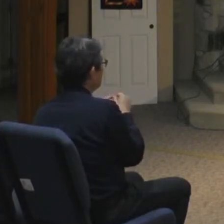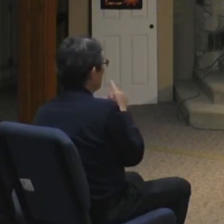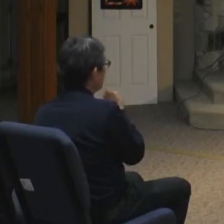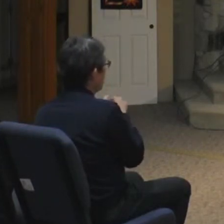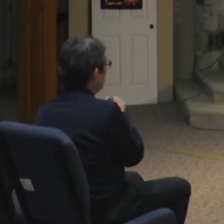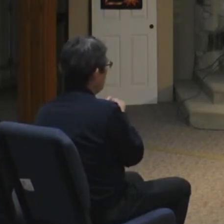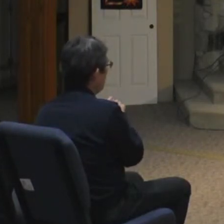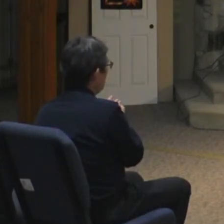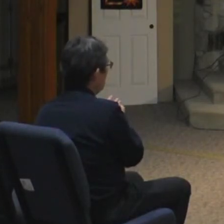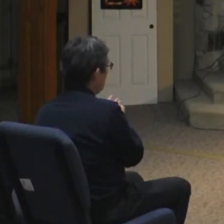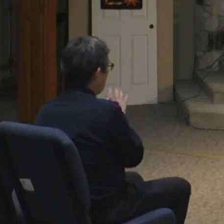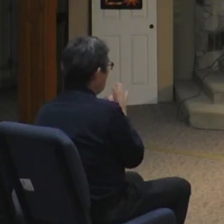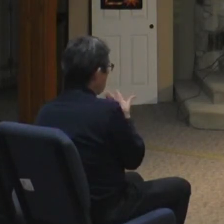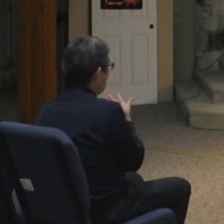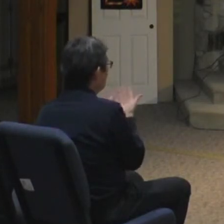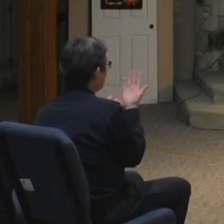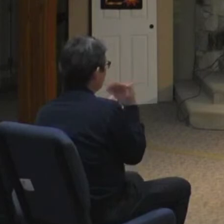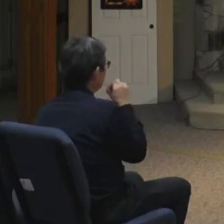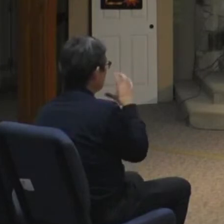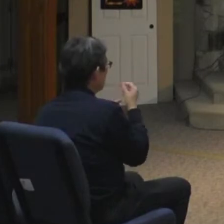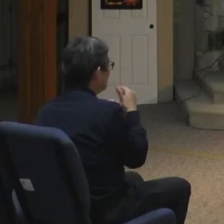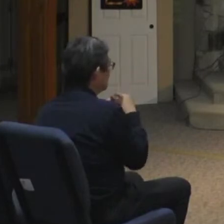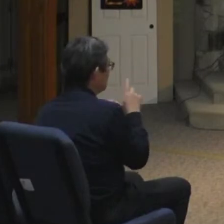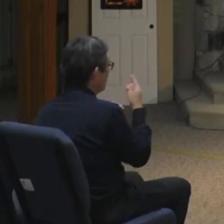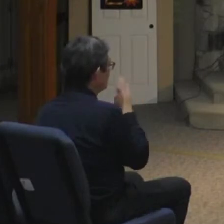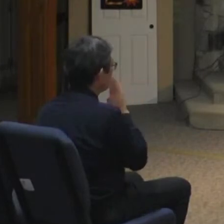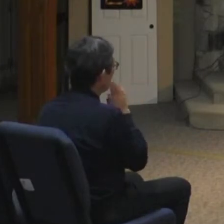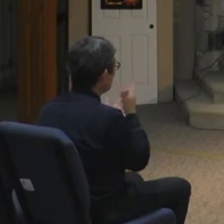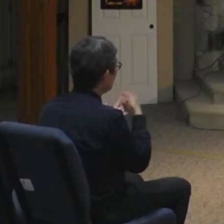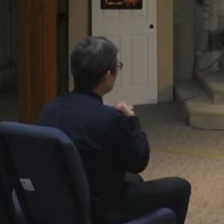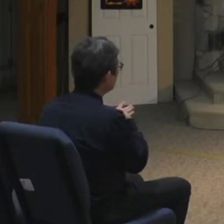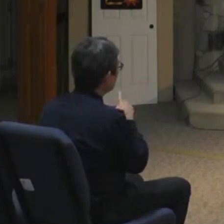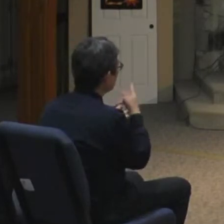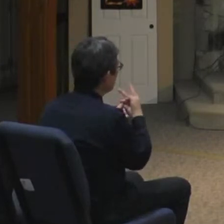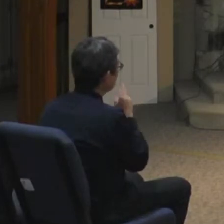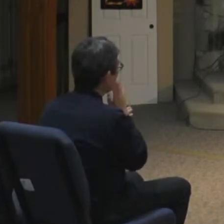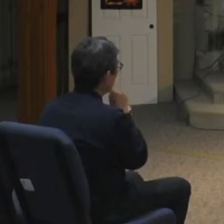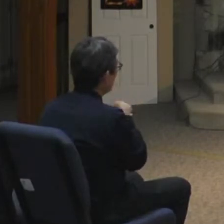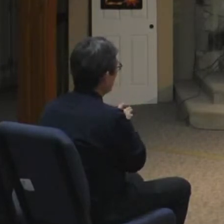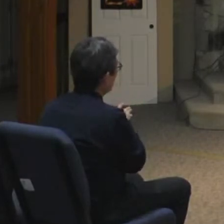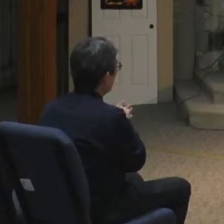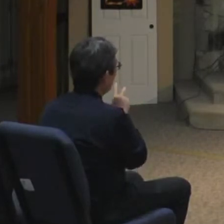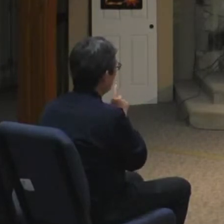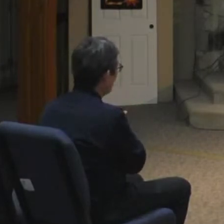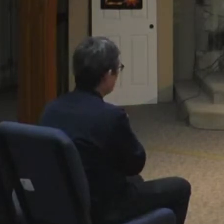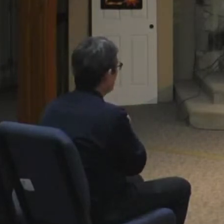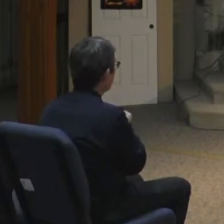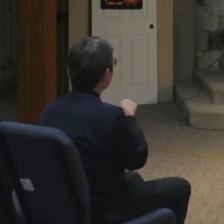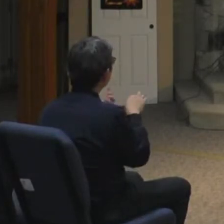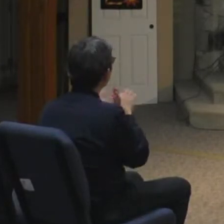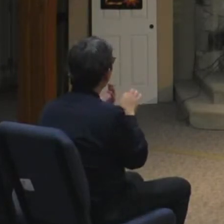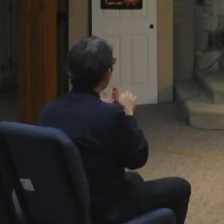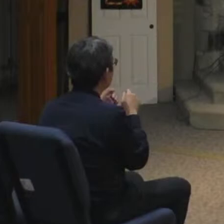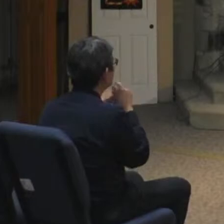So if you're talking about reading, that would be a Japanese Bible. But that's not our first language. That's the language we had to study to learn.